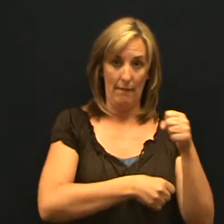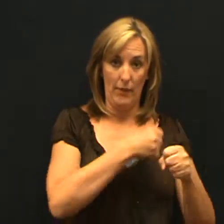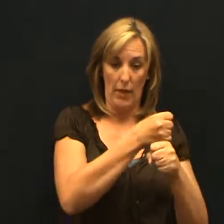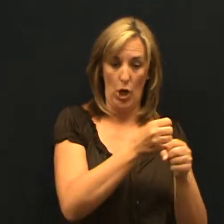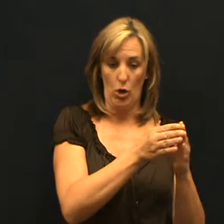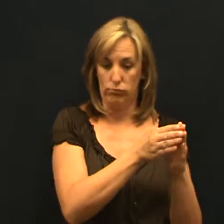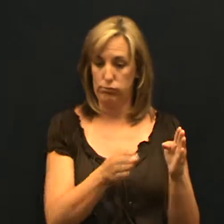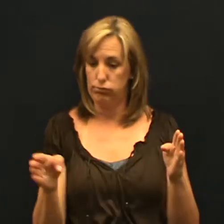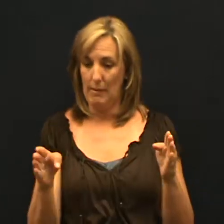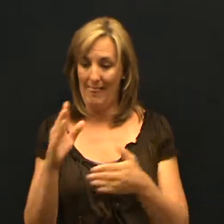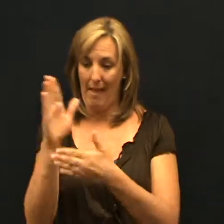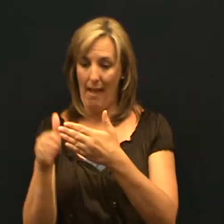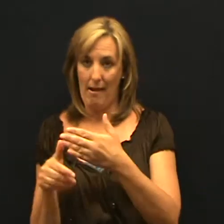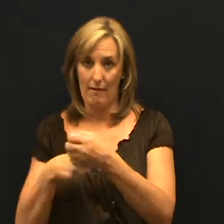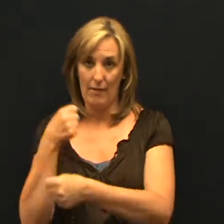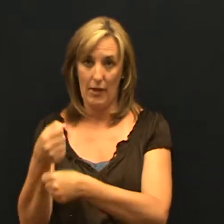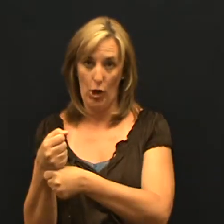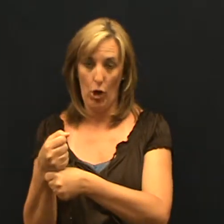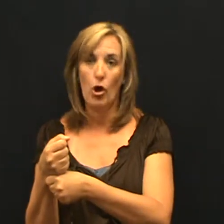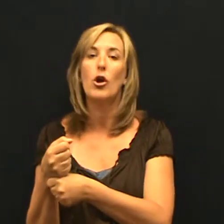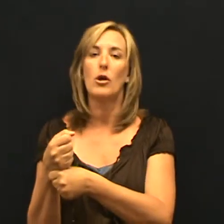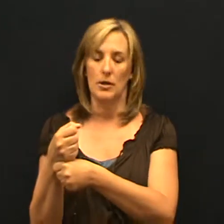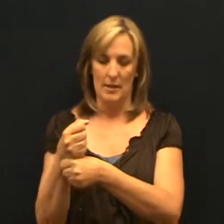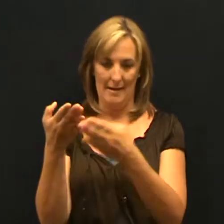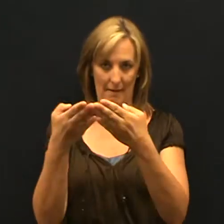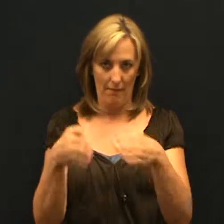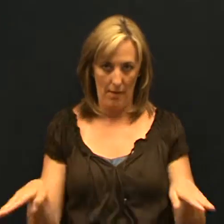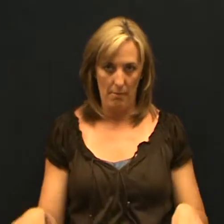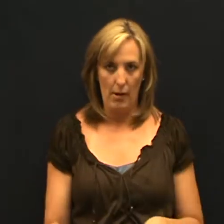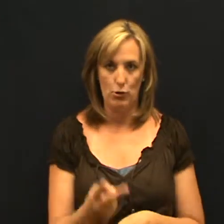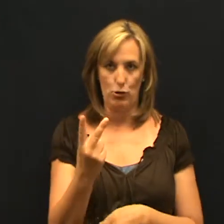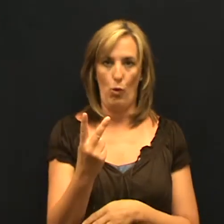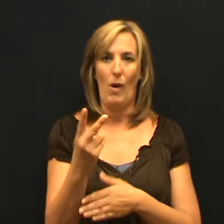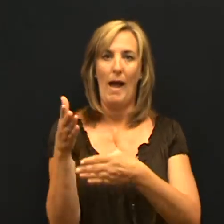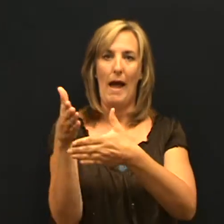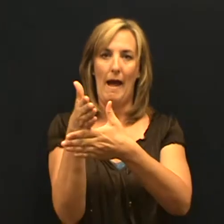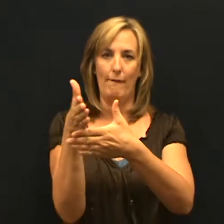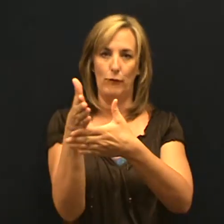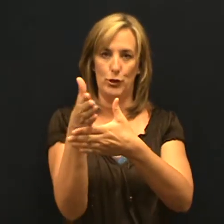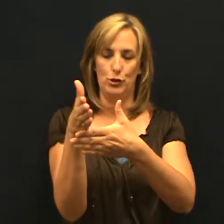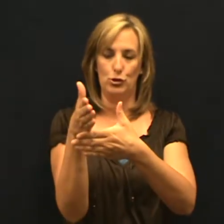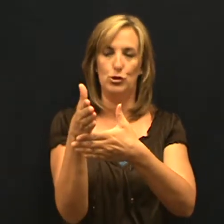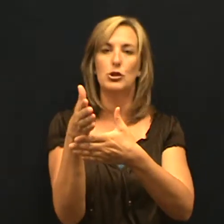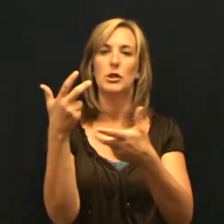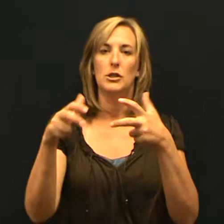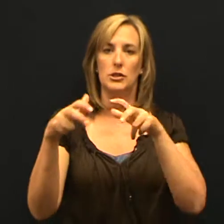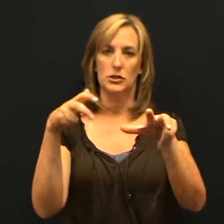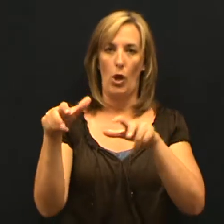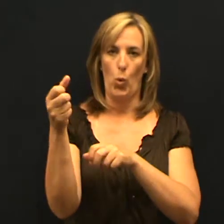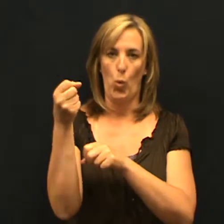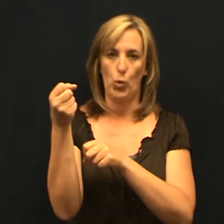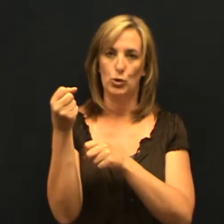divide by 2 to get average stockholders' equity, and then we divide that into the net income for the year or the